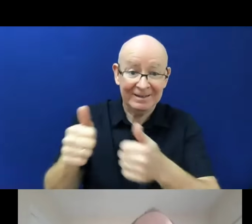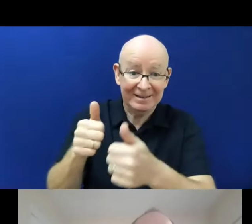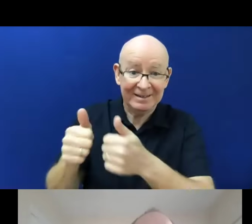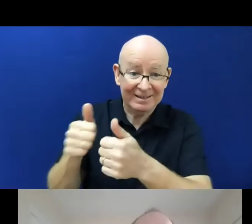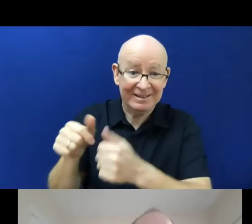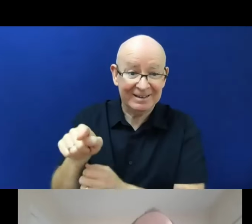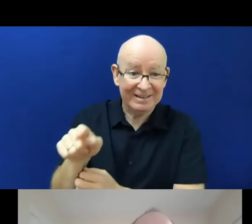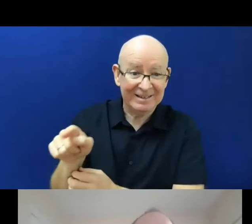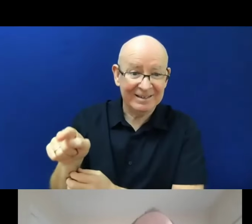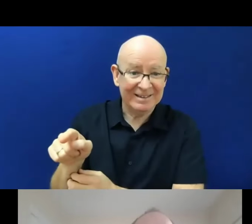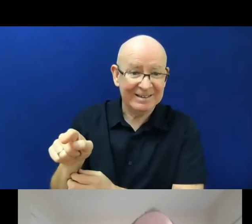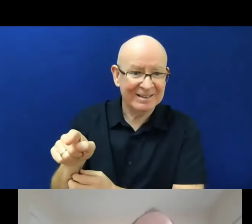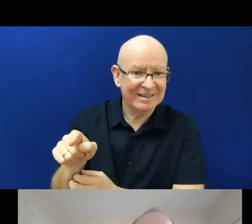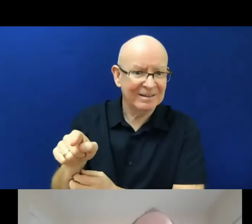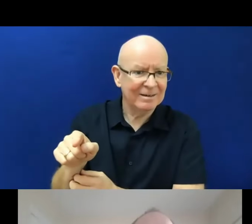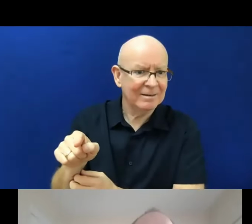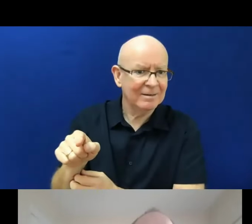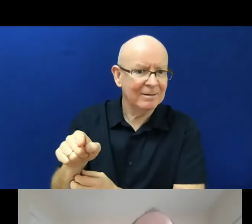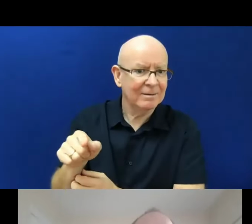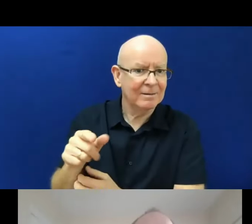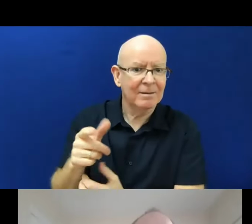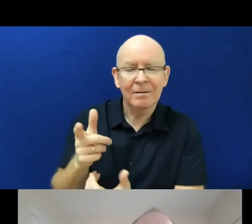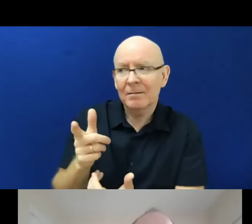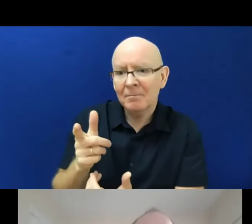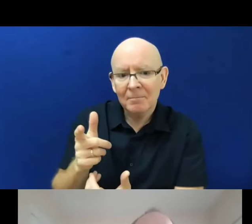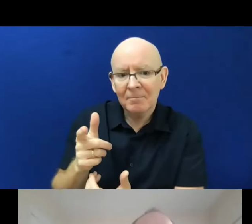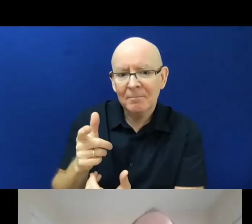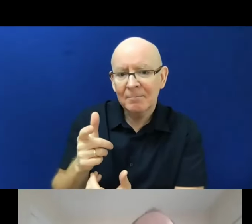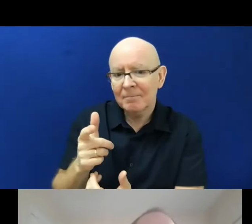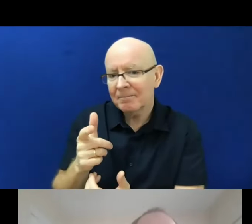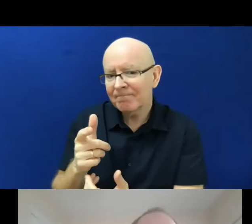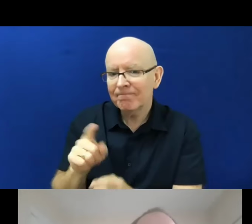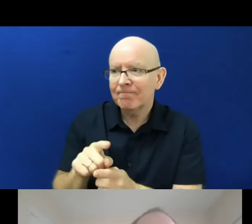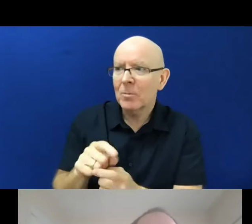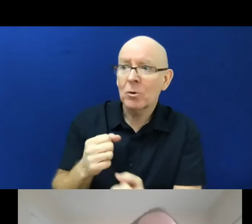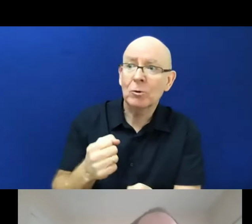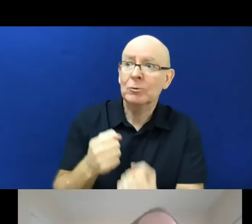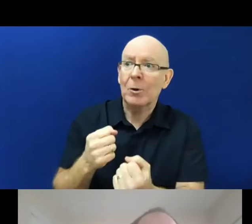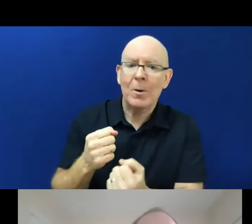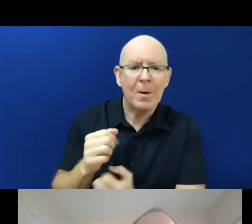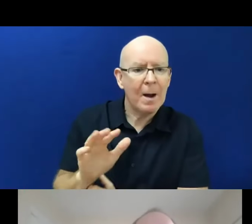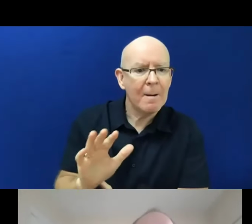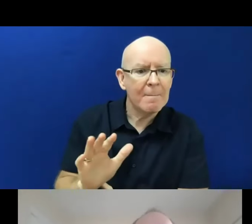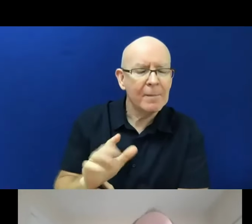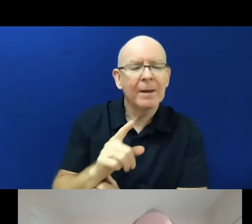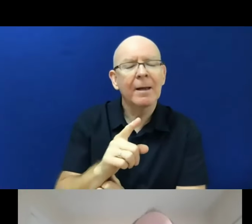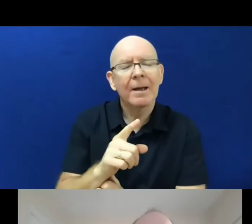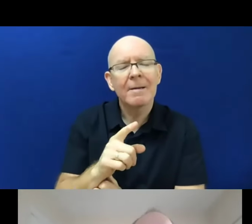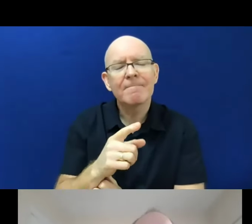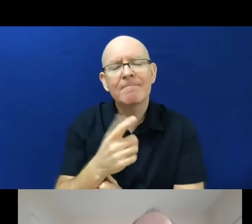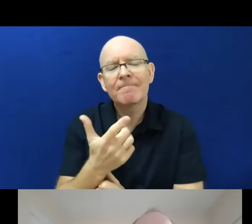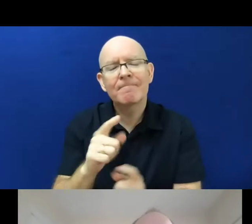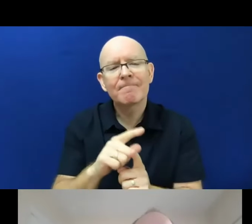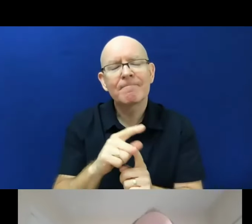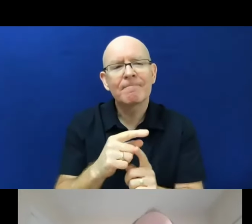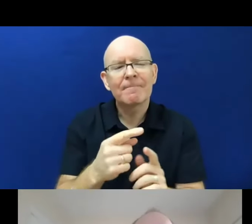that. The key point I wanted to make in terms of evidence, which really brings us immediately to the heart of the conversation I wanted to